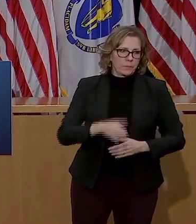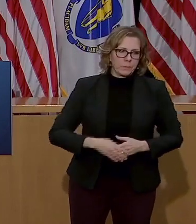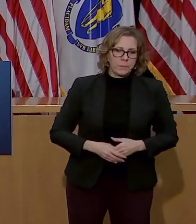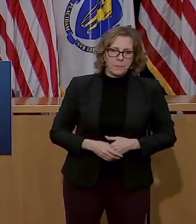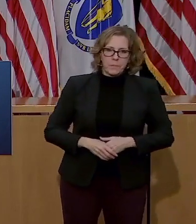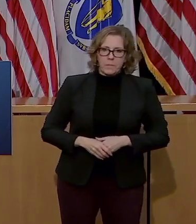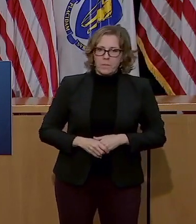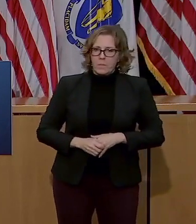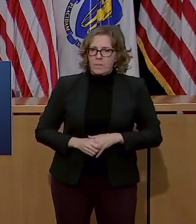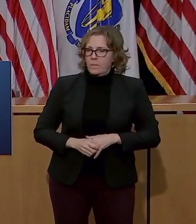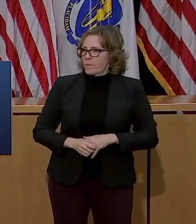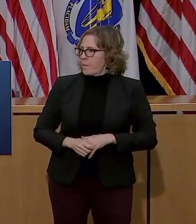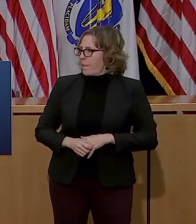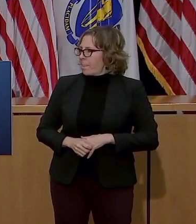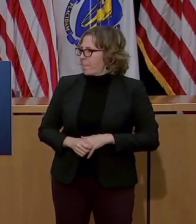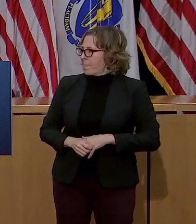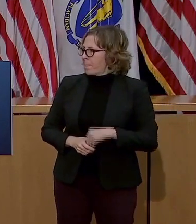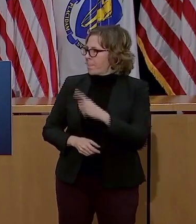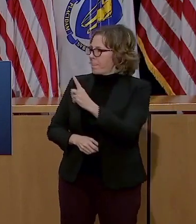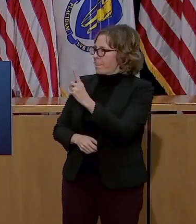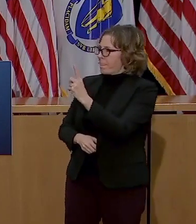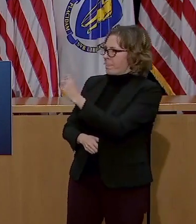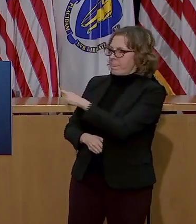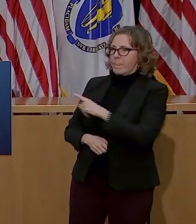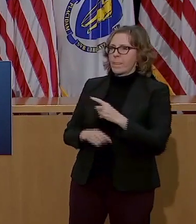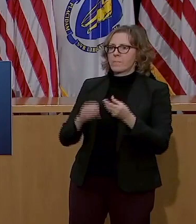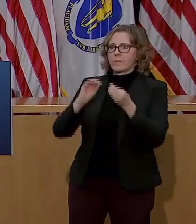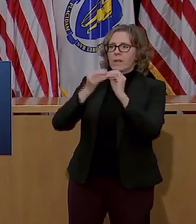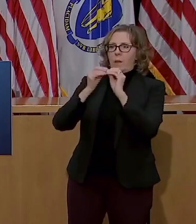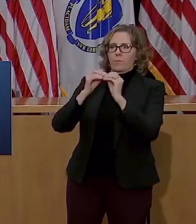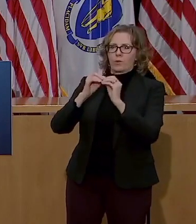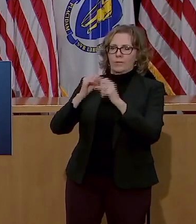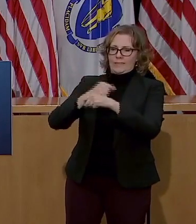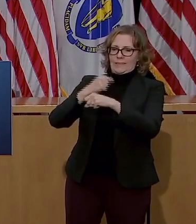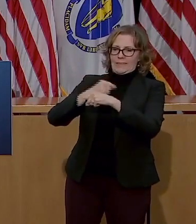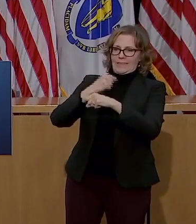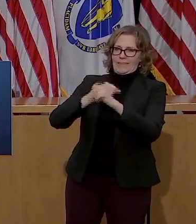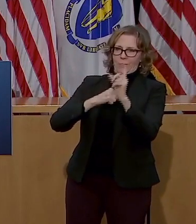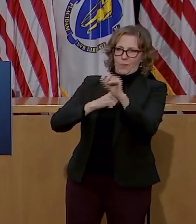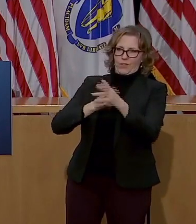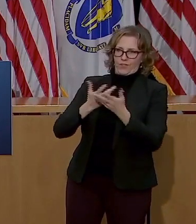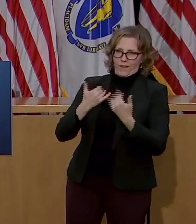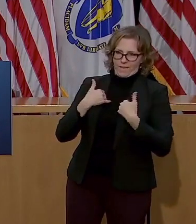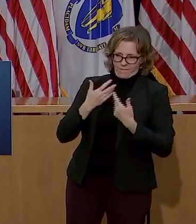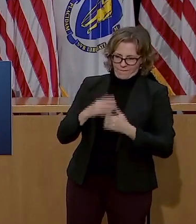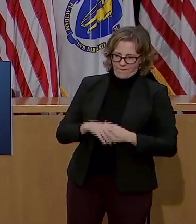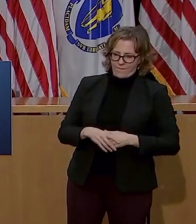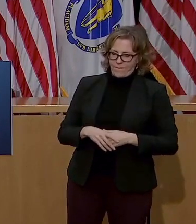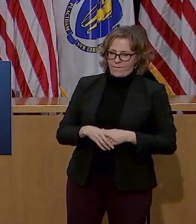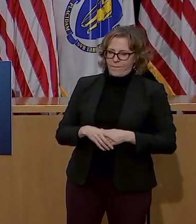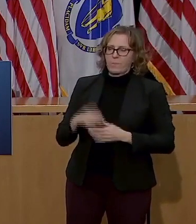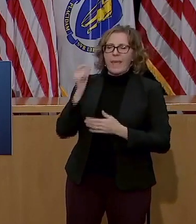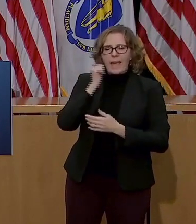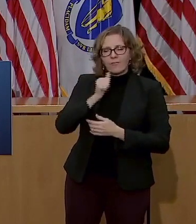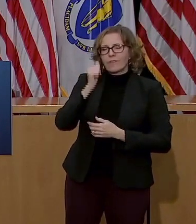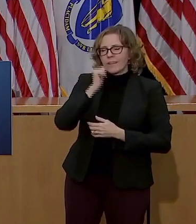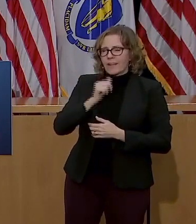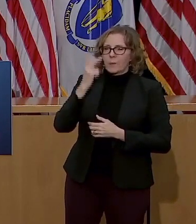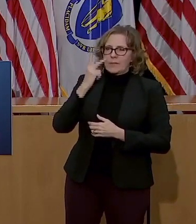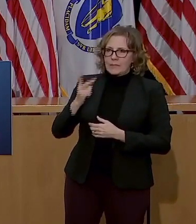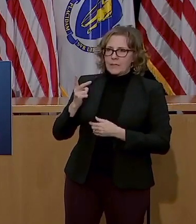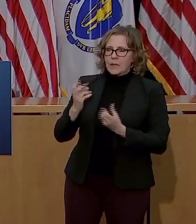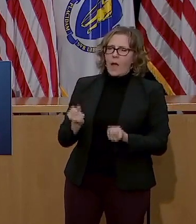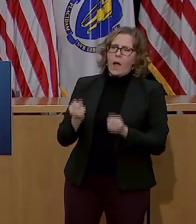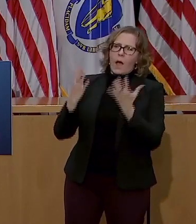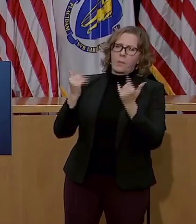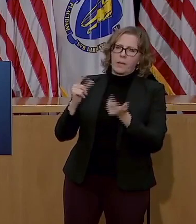I just wanted to ask you a data question. Every day sometimes we get numbers from the governor on the supply and